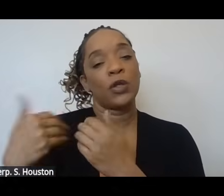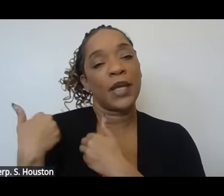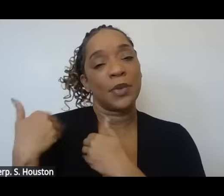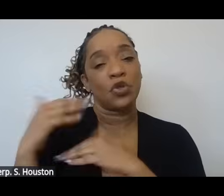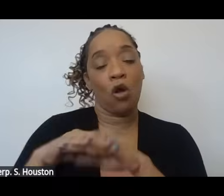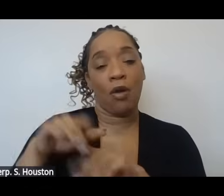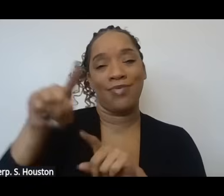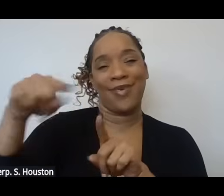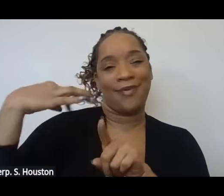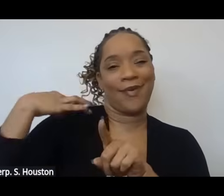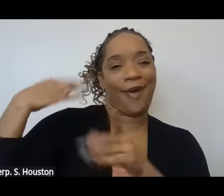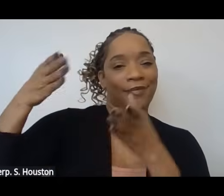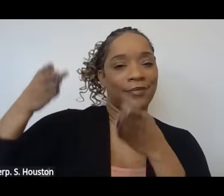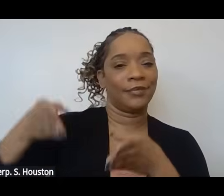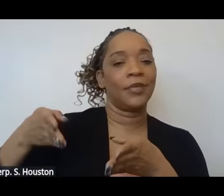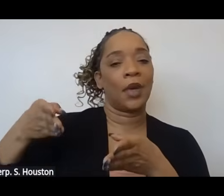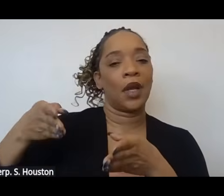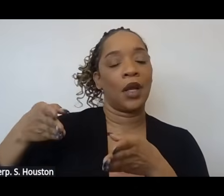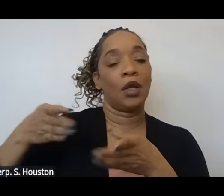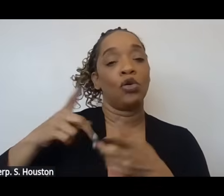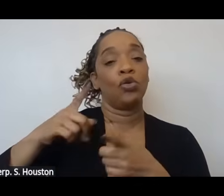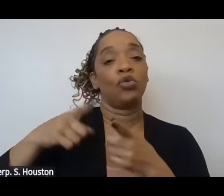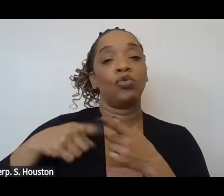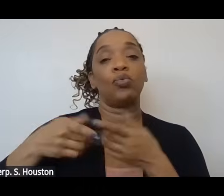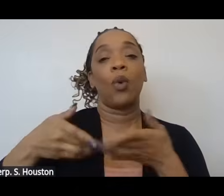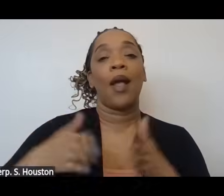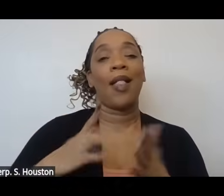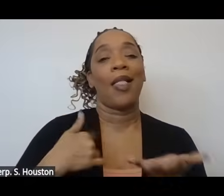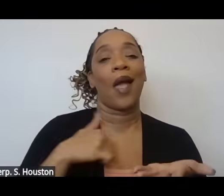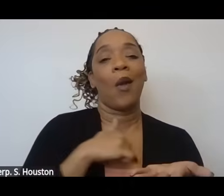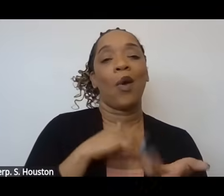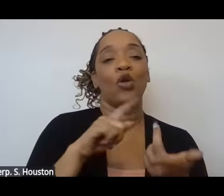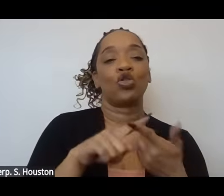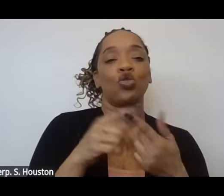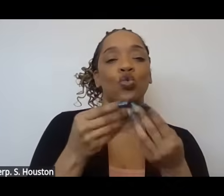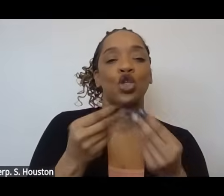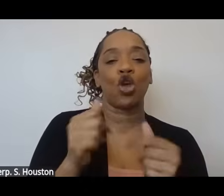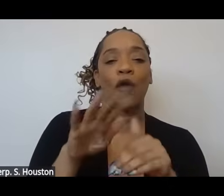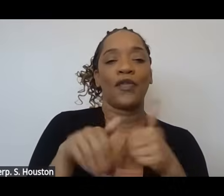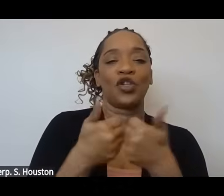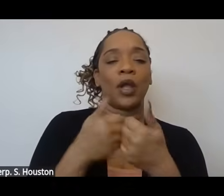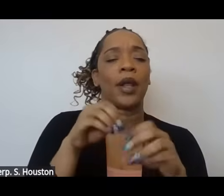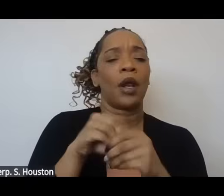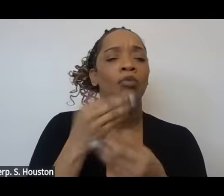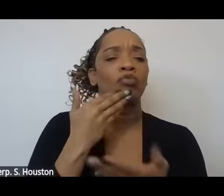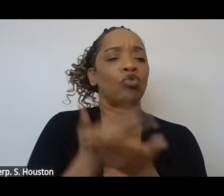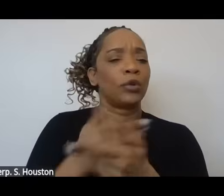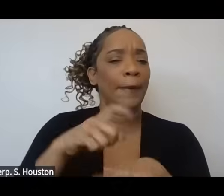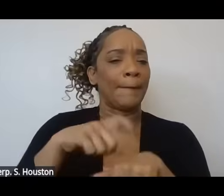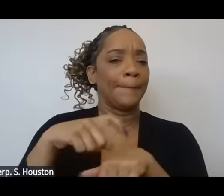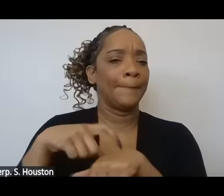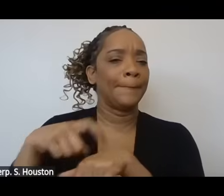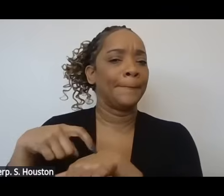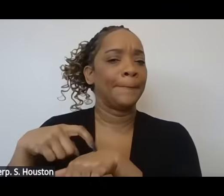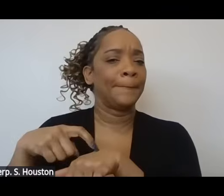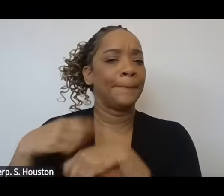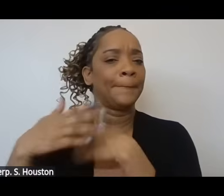to allow us to resolve the challenge in a timely way. Right, so